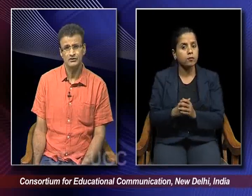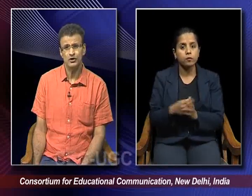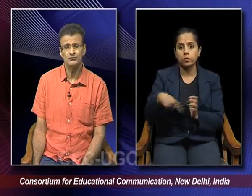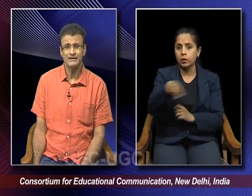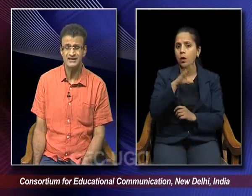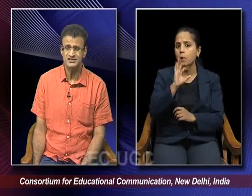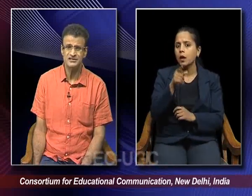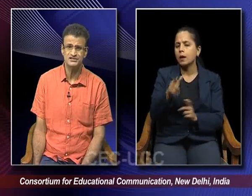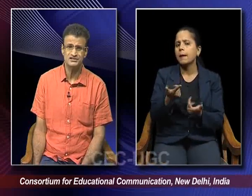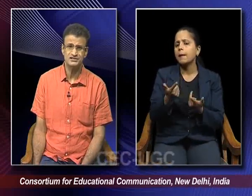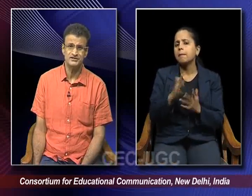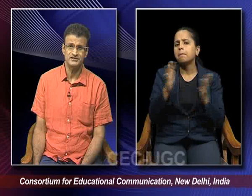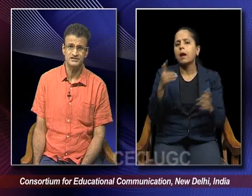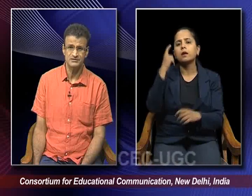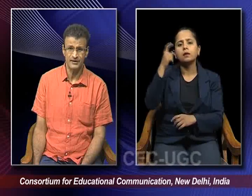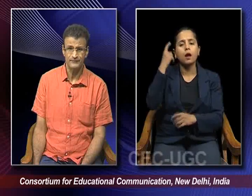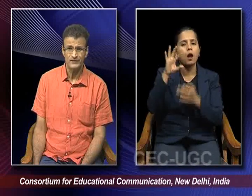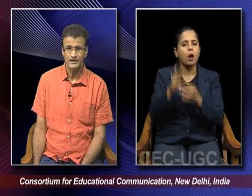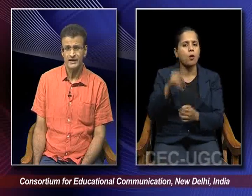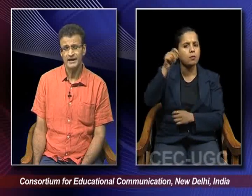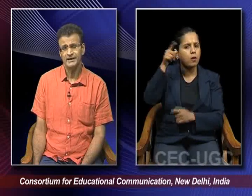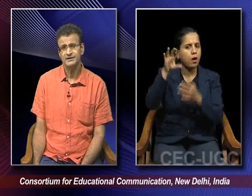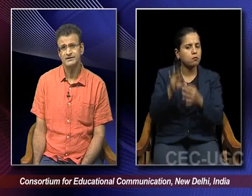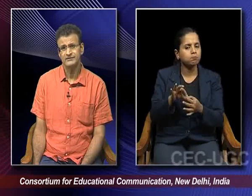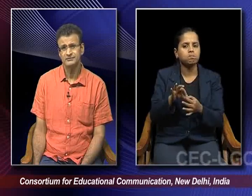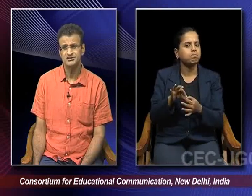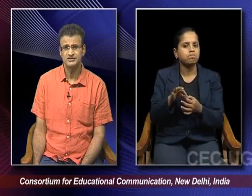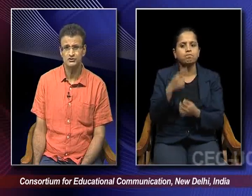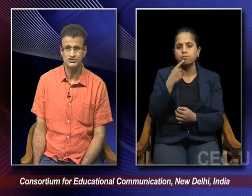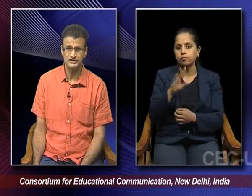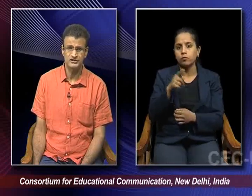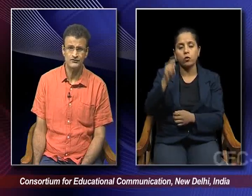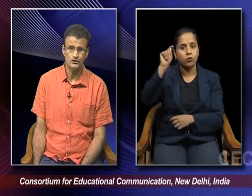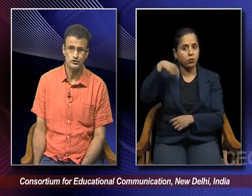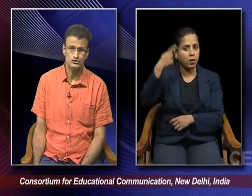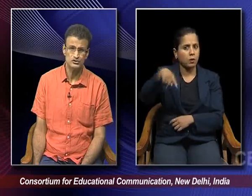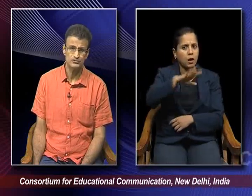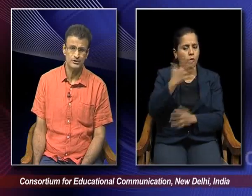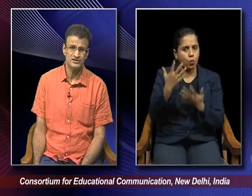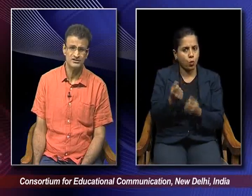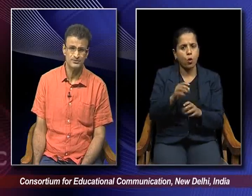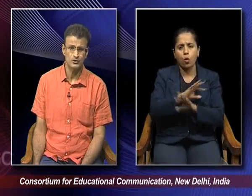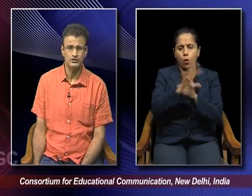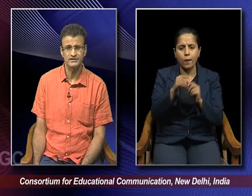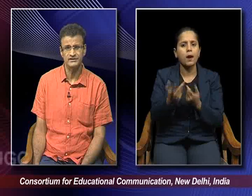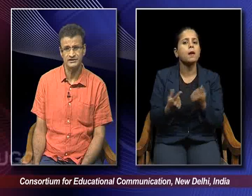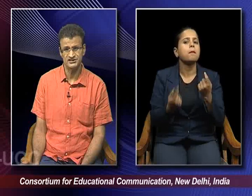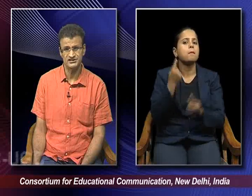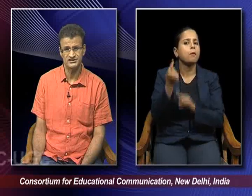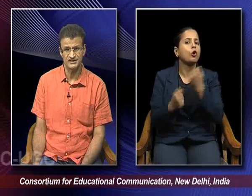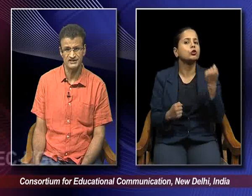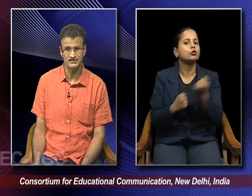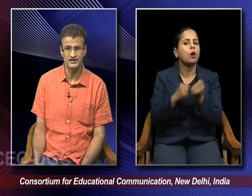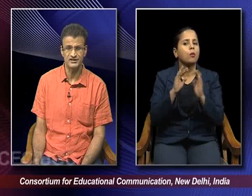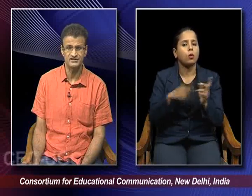were not largely concerned with cinema. And film industry was yearning for all sorts of political support in their